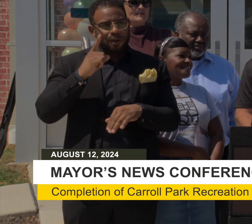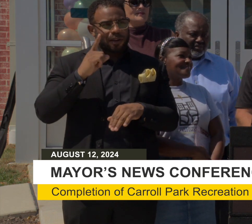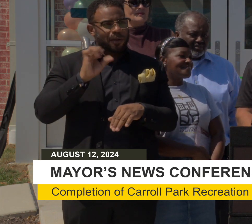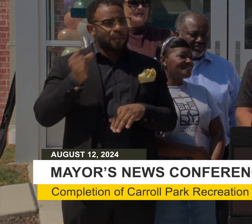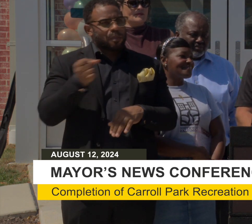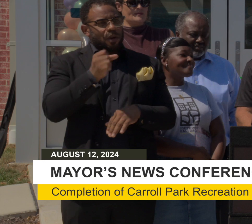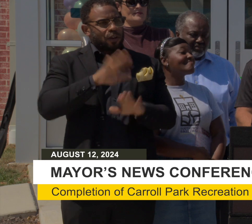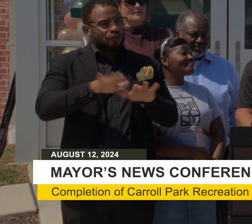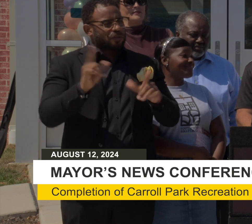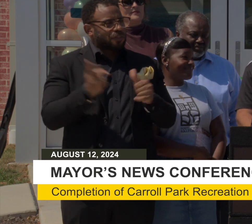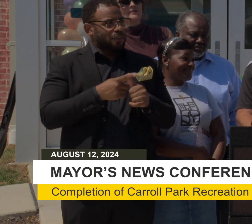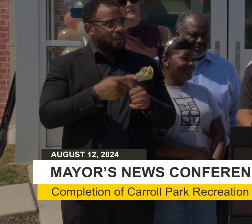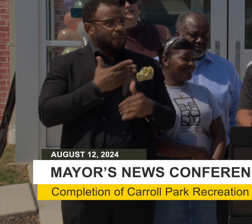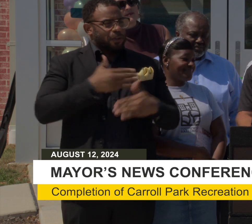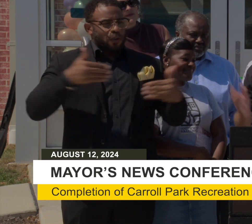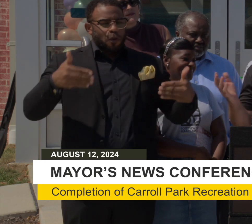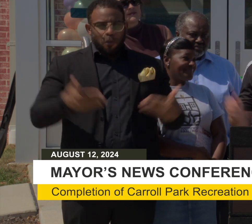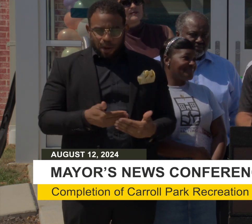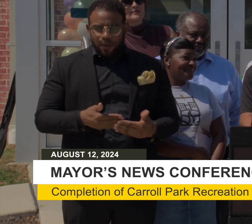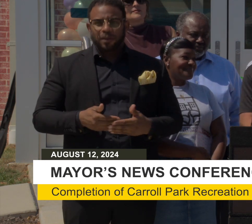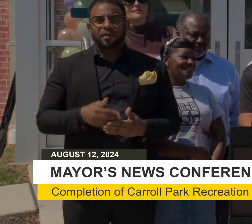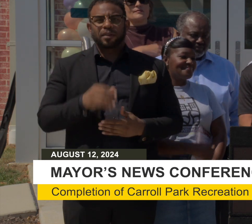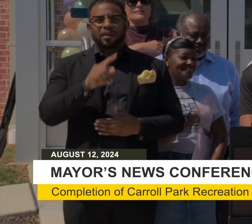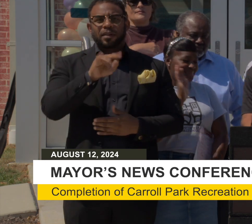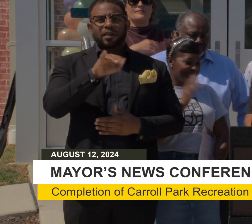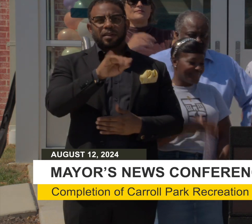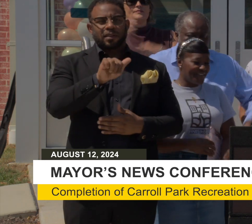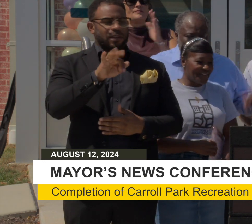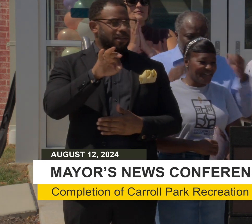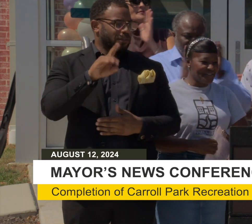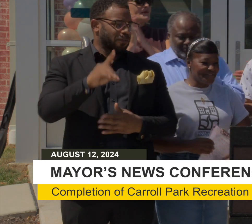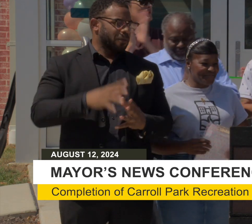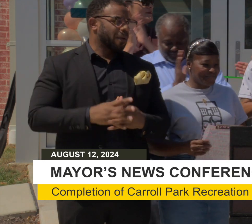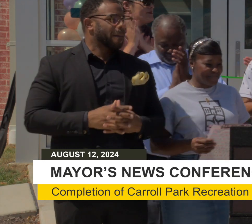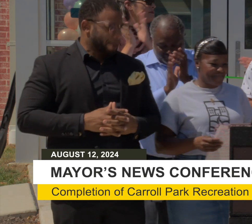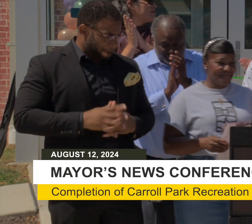our children first. So please welcome Ms. Tia Ford.